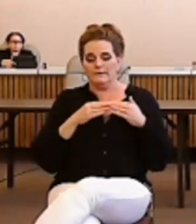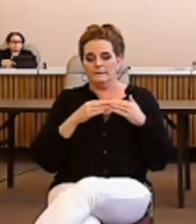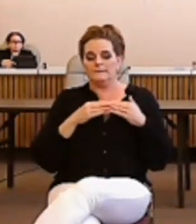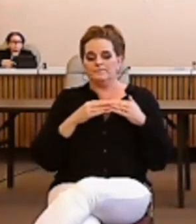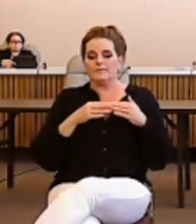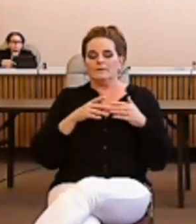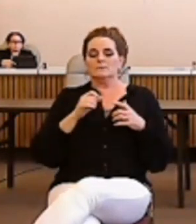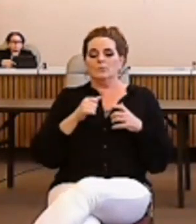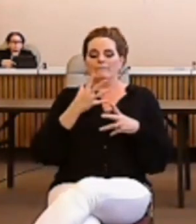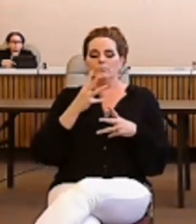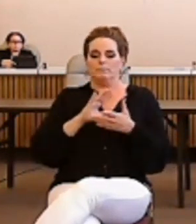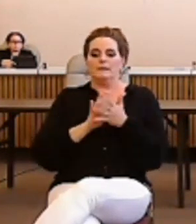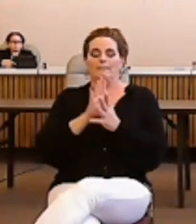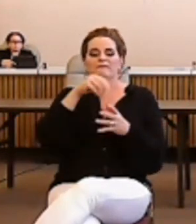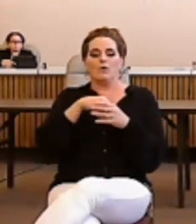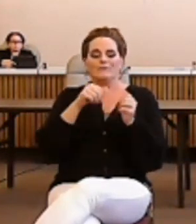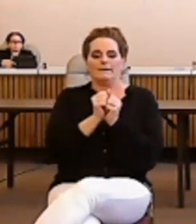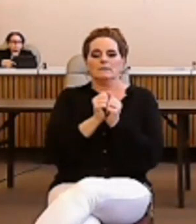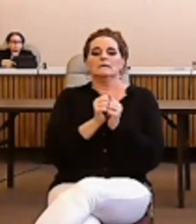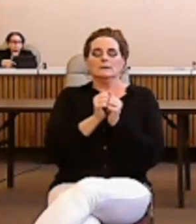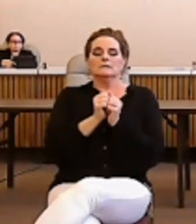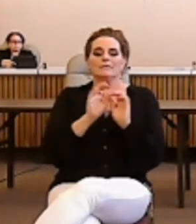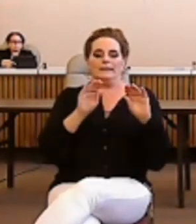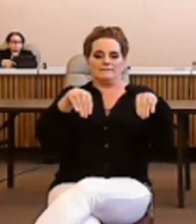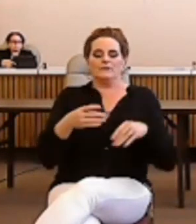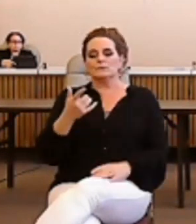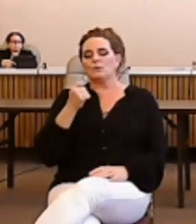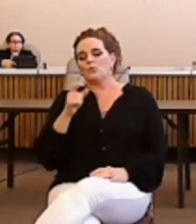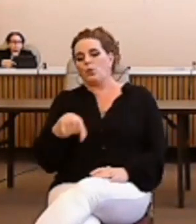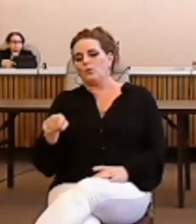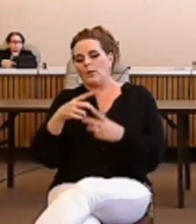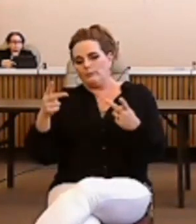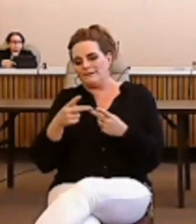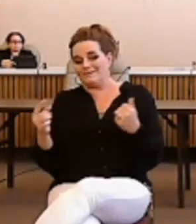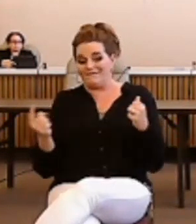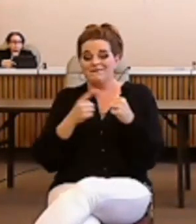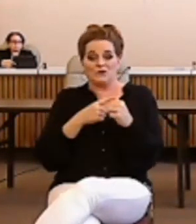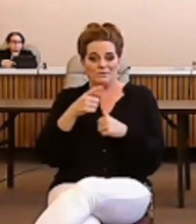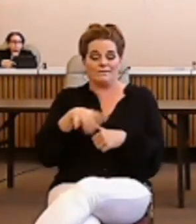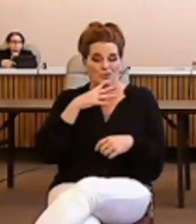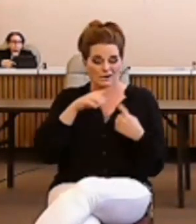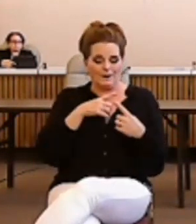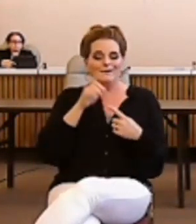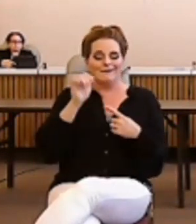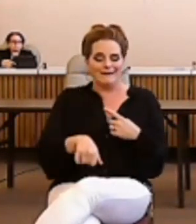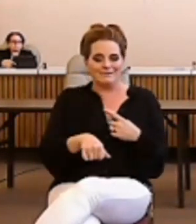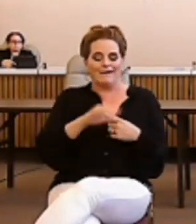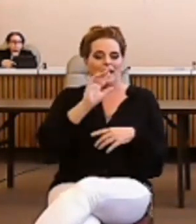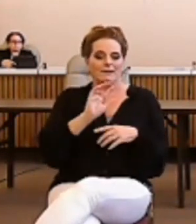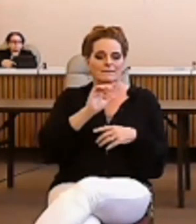be involved in that application. So those are the connection points that the first ones that they're talking about. It's on that gravity